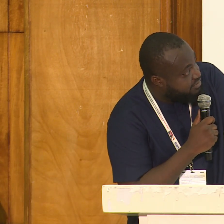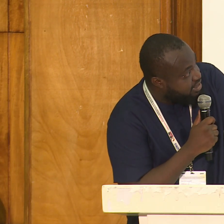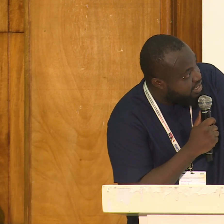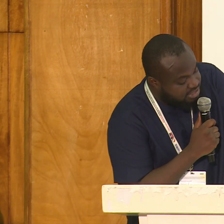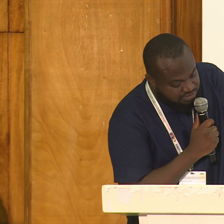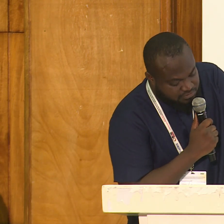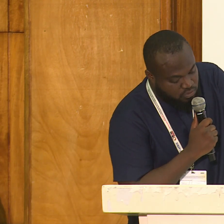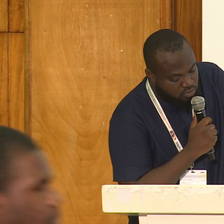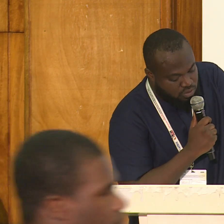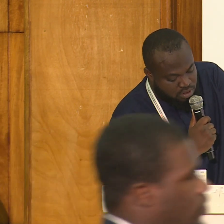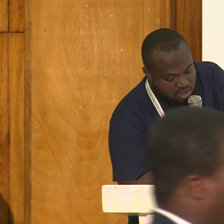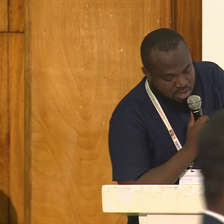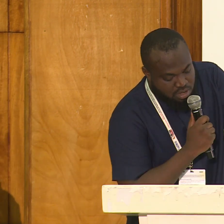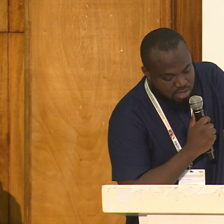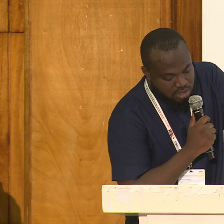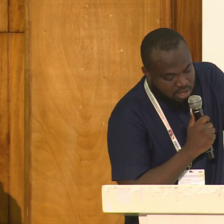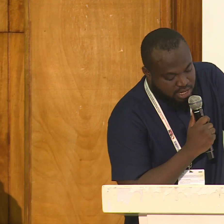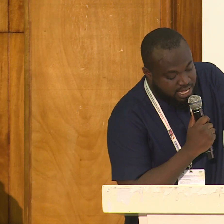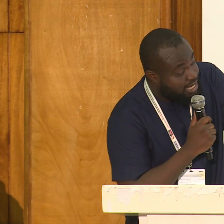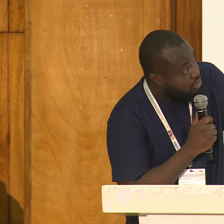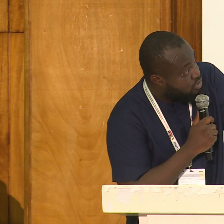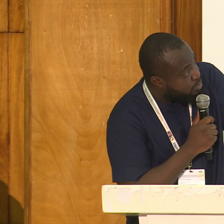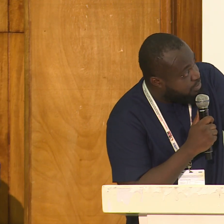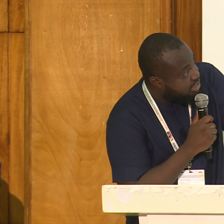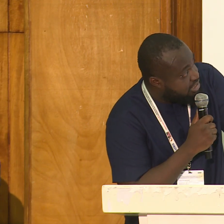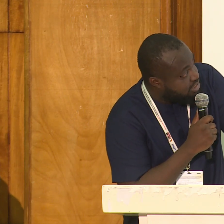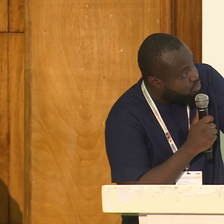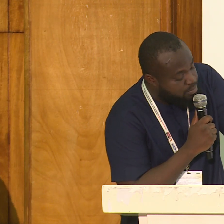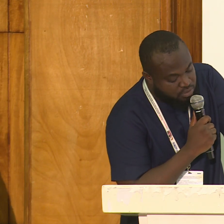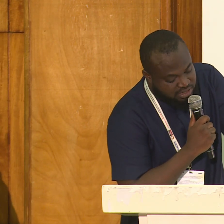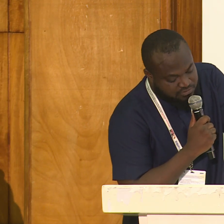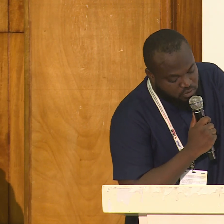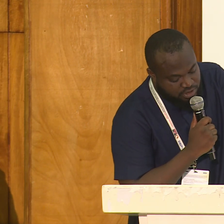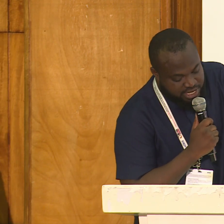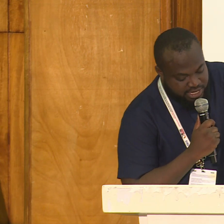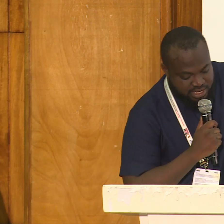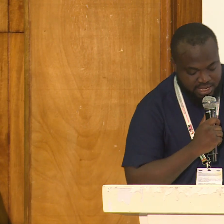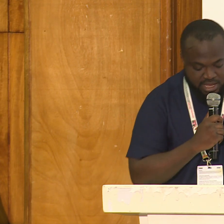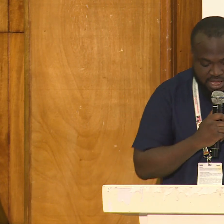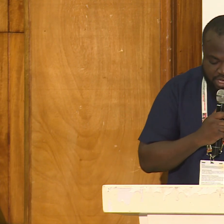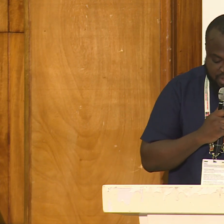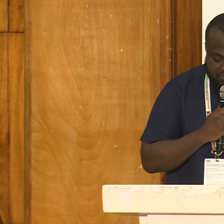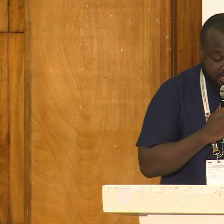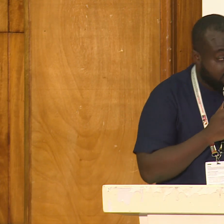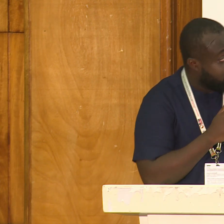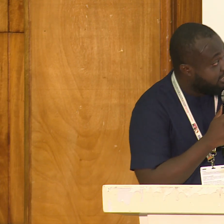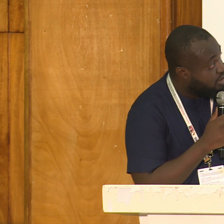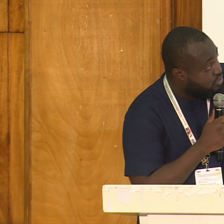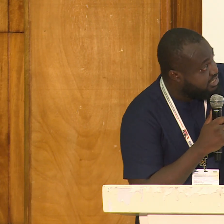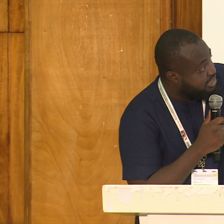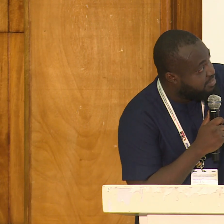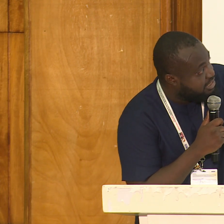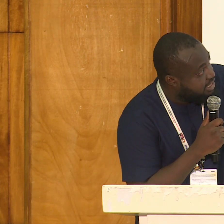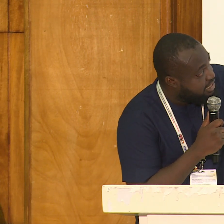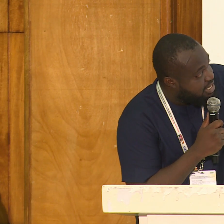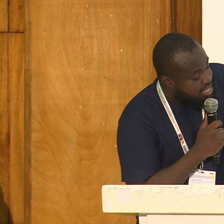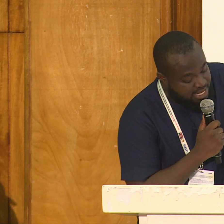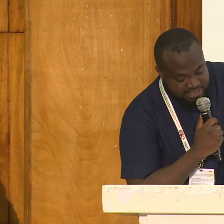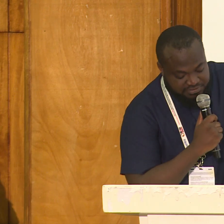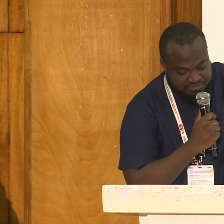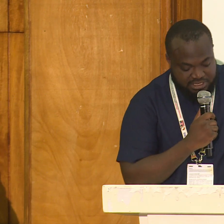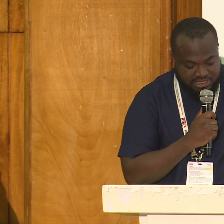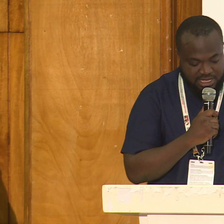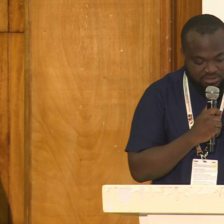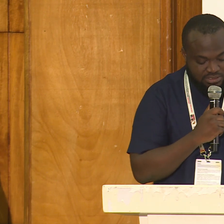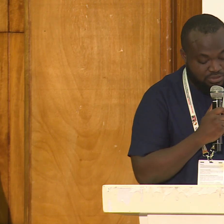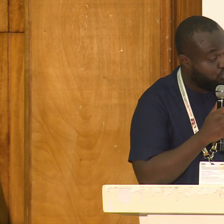HIV prevalence for the adult population is 1.49. New infections are also estimated at